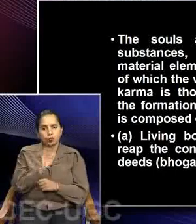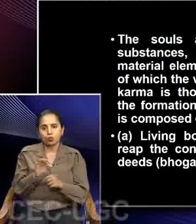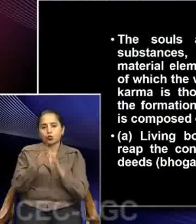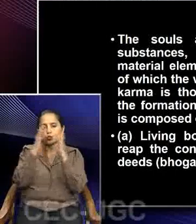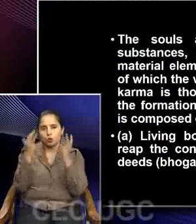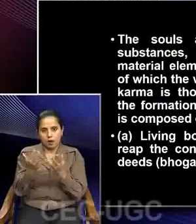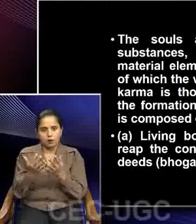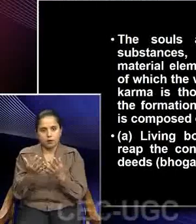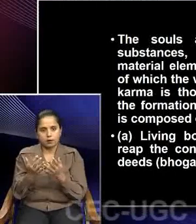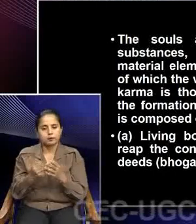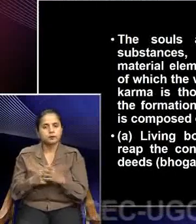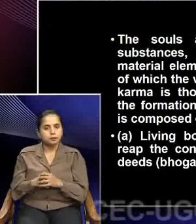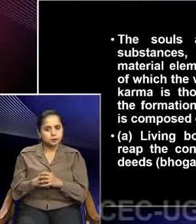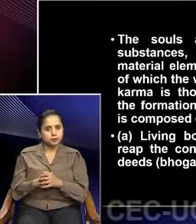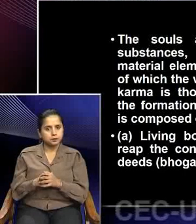world.